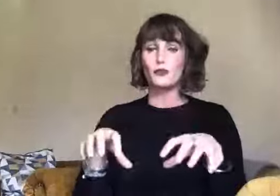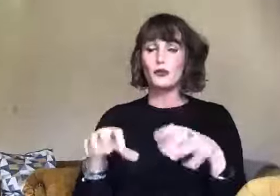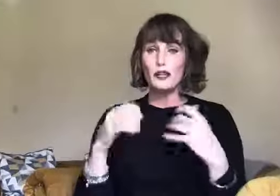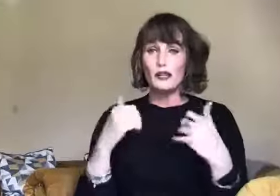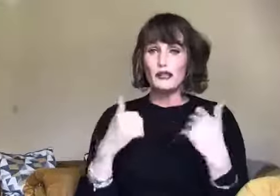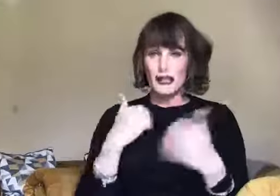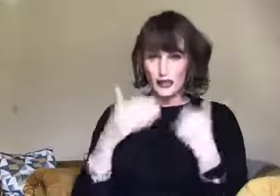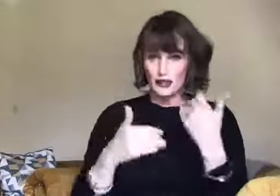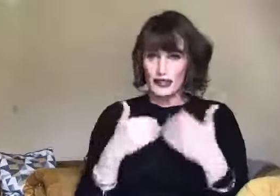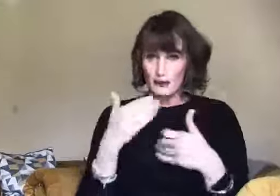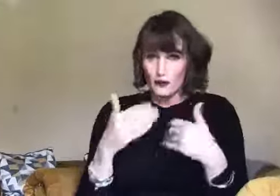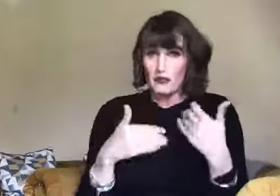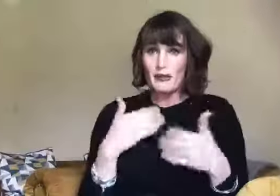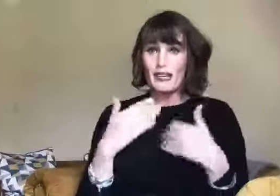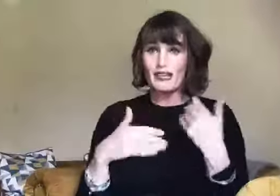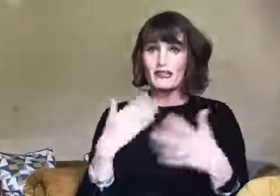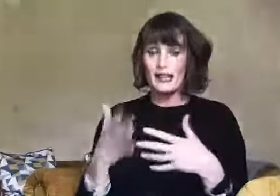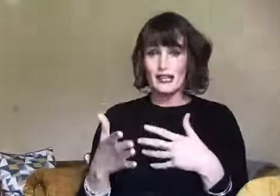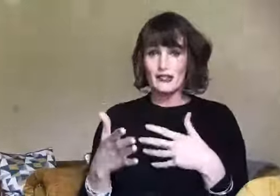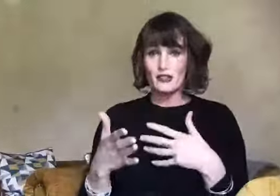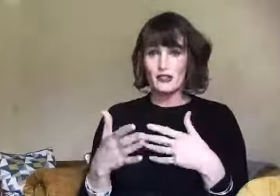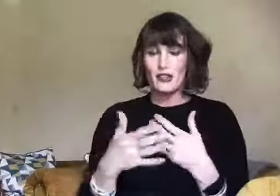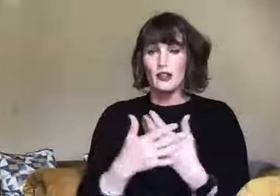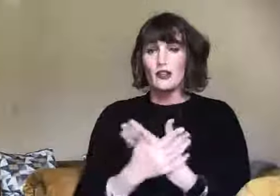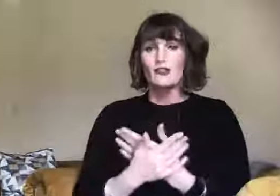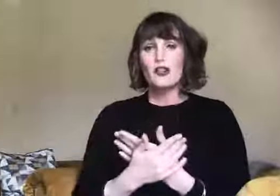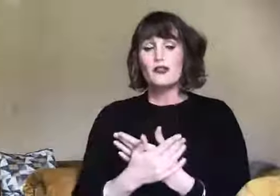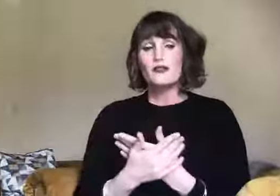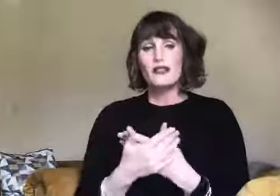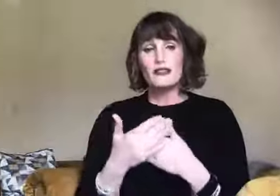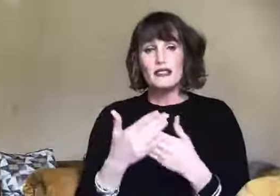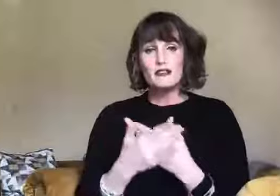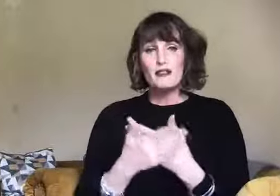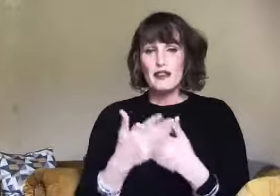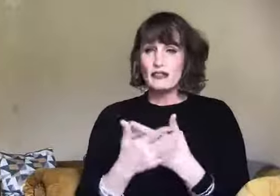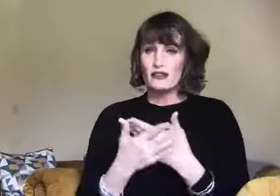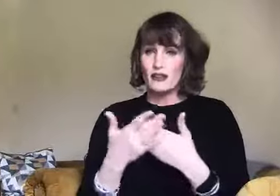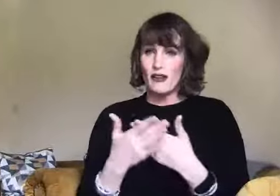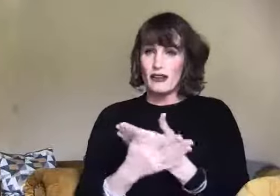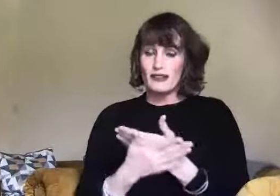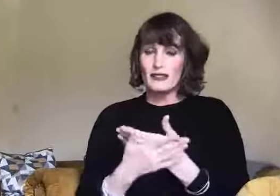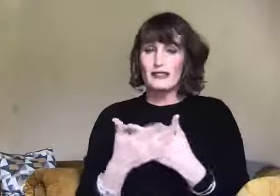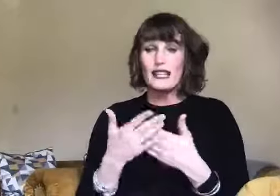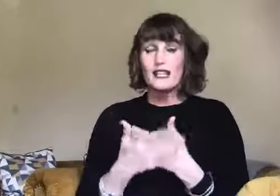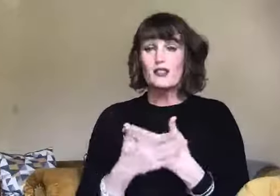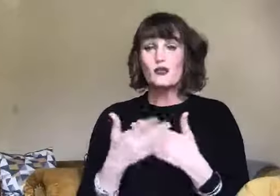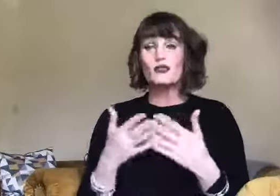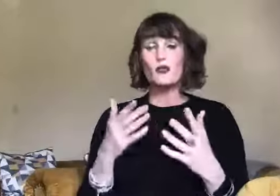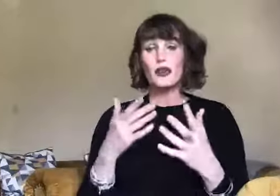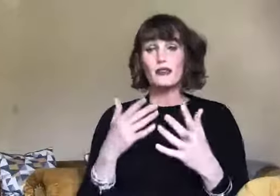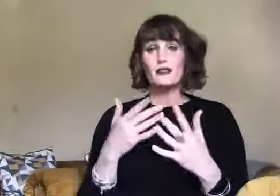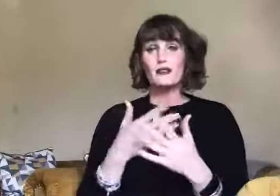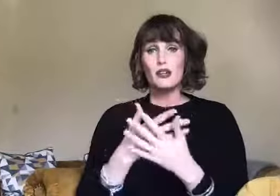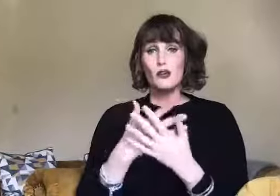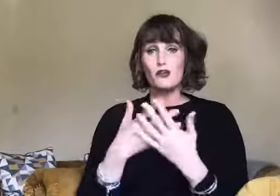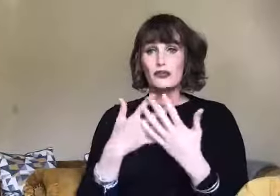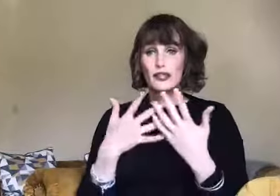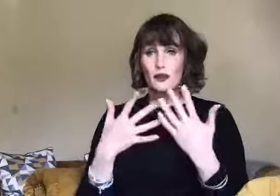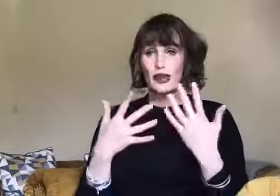call to actually, if you're in the beginning stage. So there are different things that I can teach you as well. So obviously we